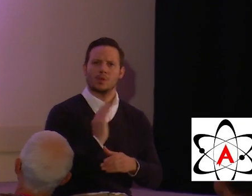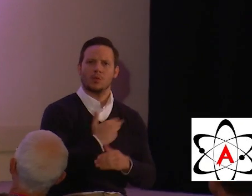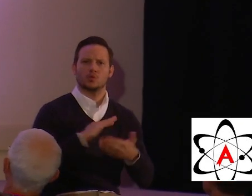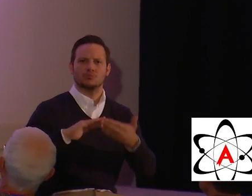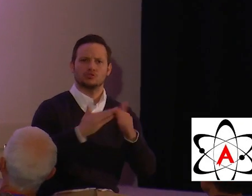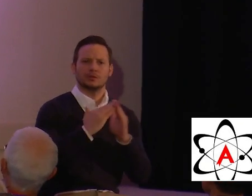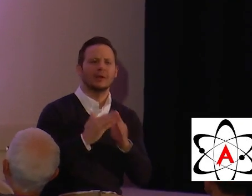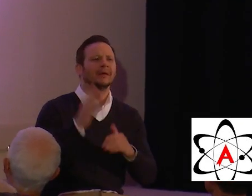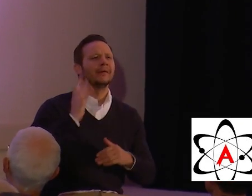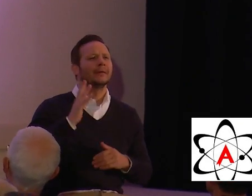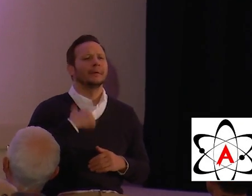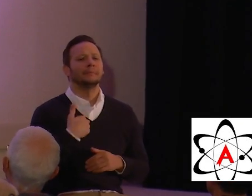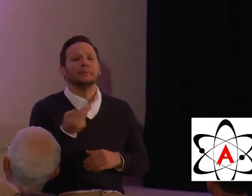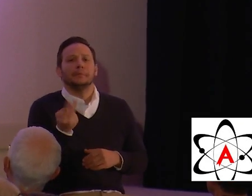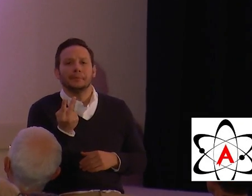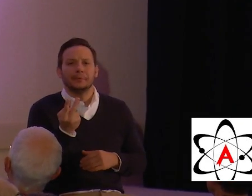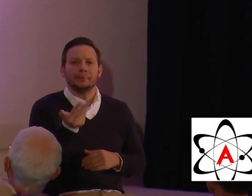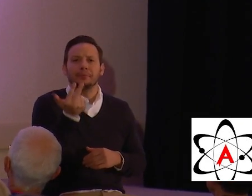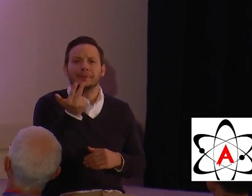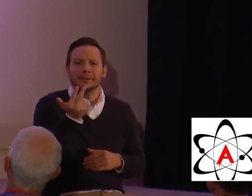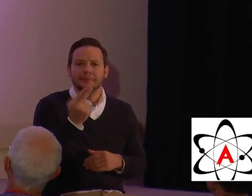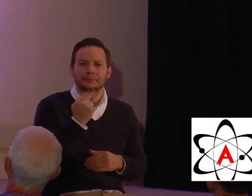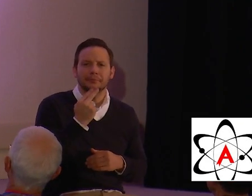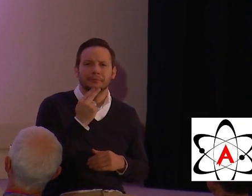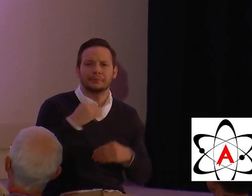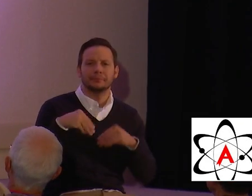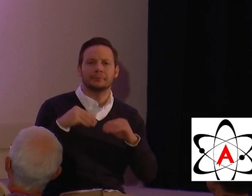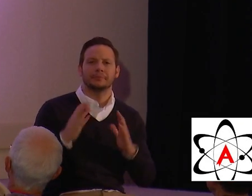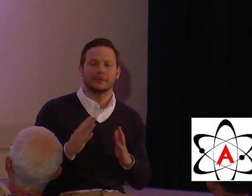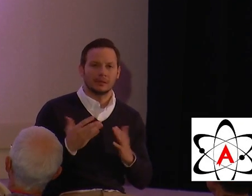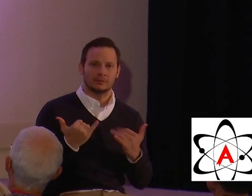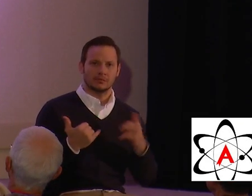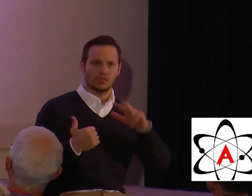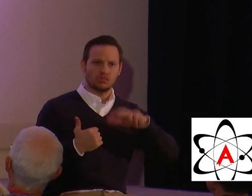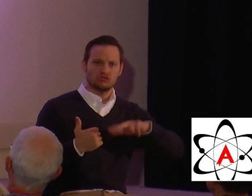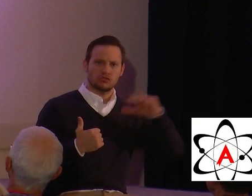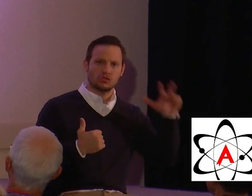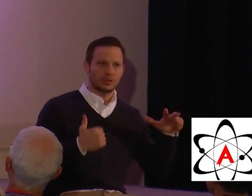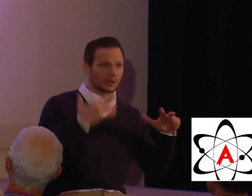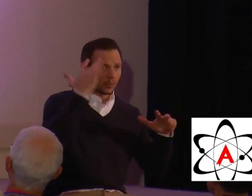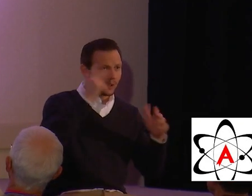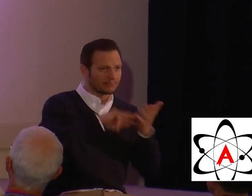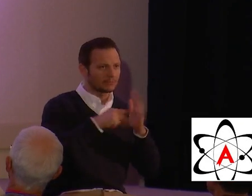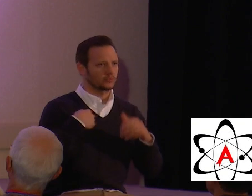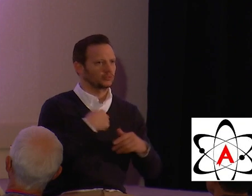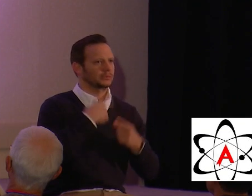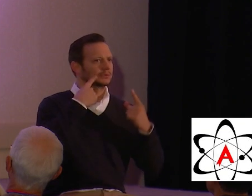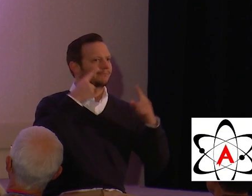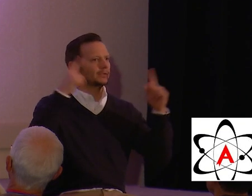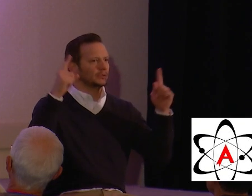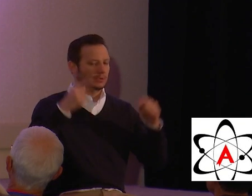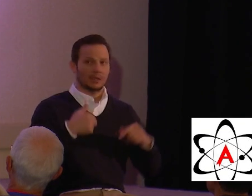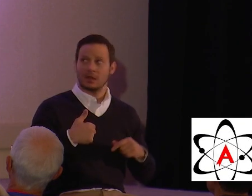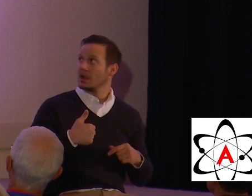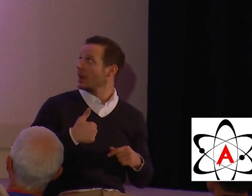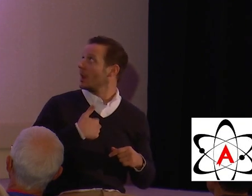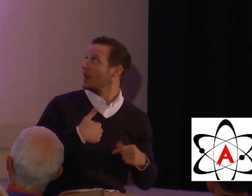have two or three vendors. We have 33 here because we're succeeding. I've got in my